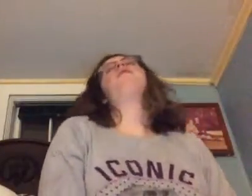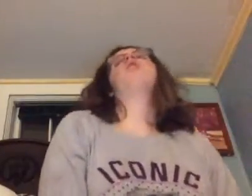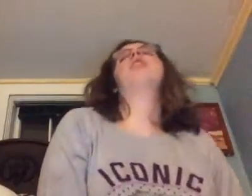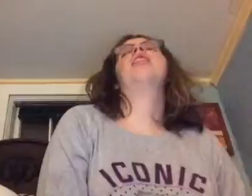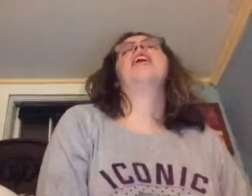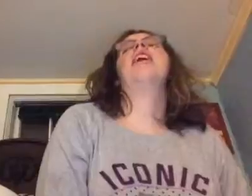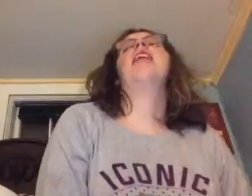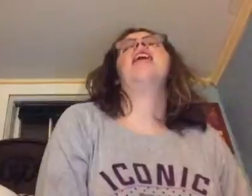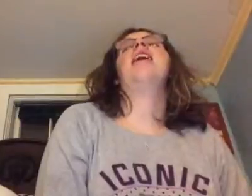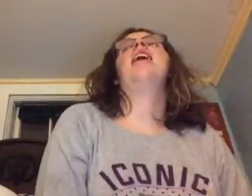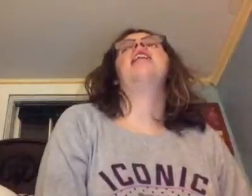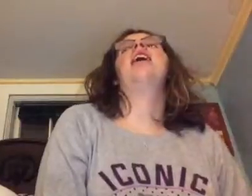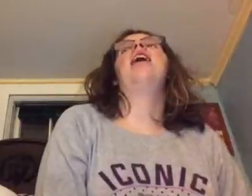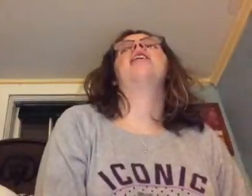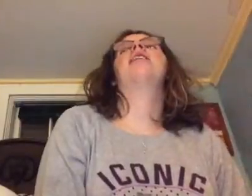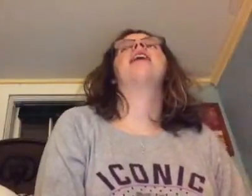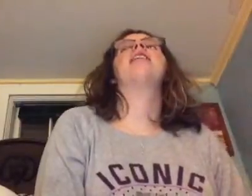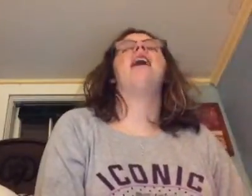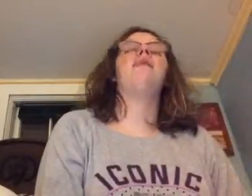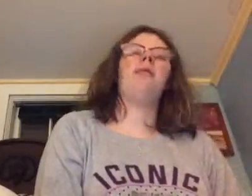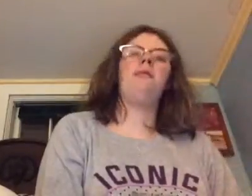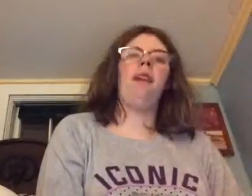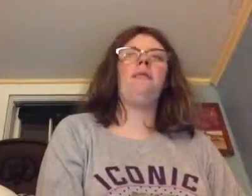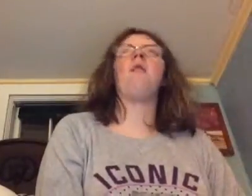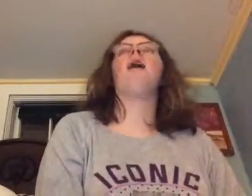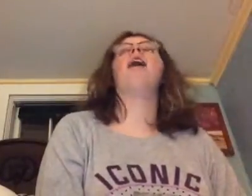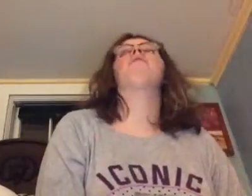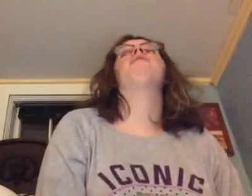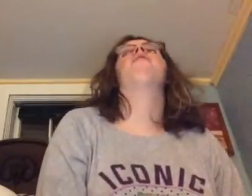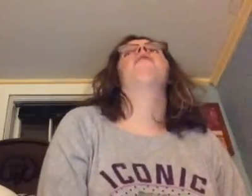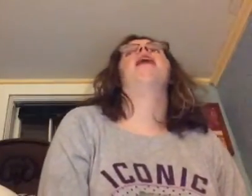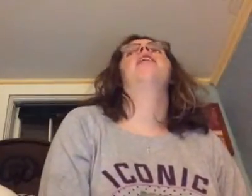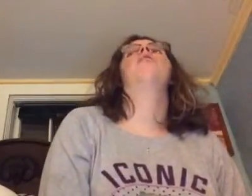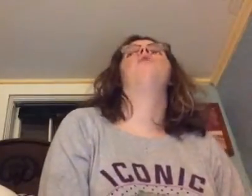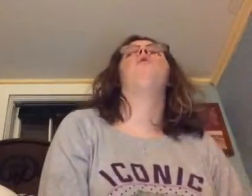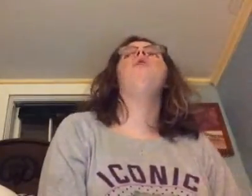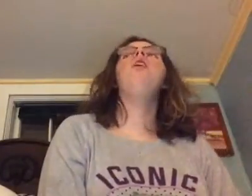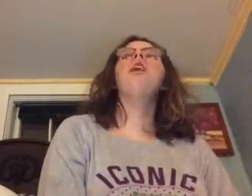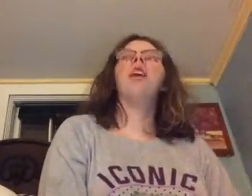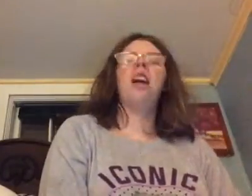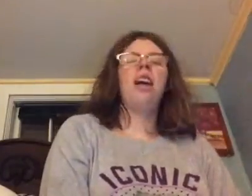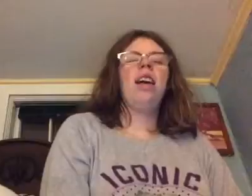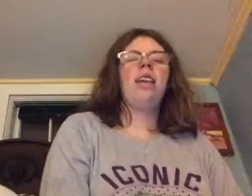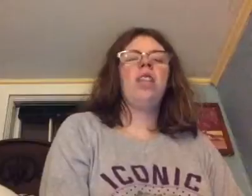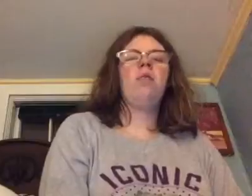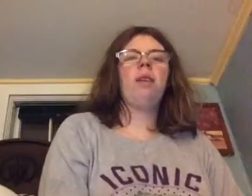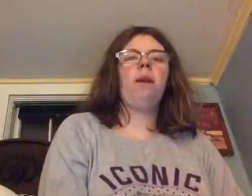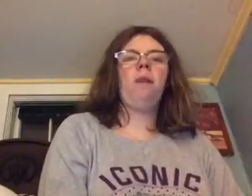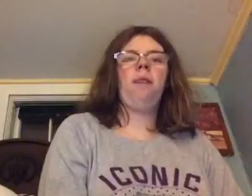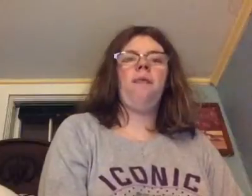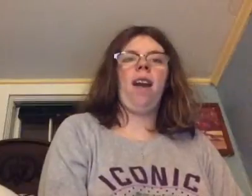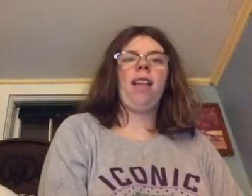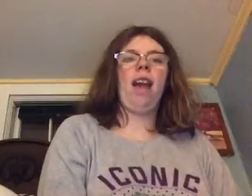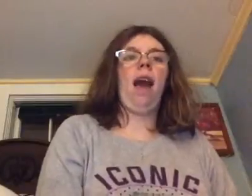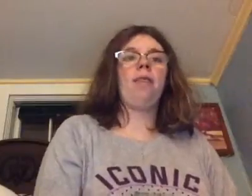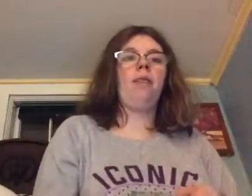eventually did, and as I said, I didn't have a best friend for a while before that, so she was like my only friend, and I was in a fight